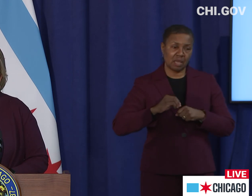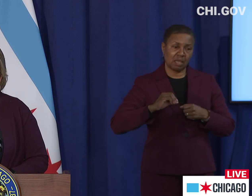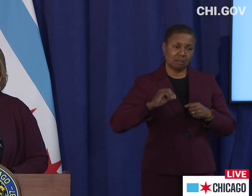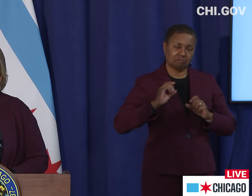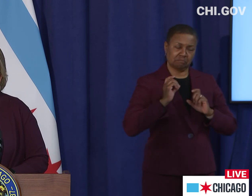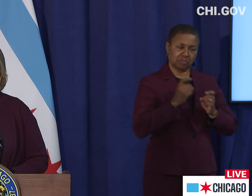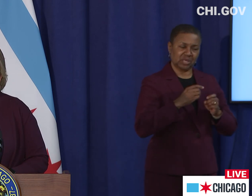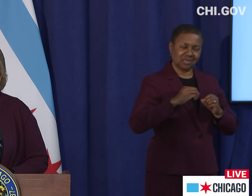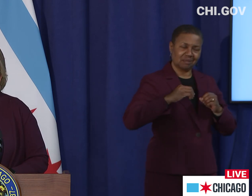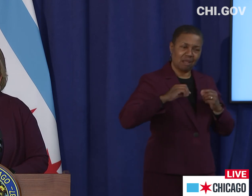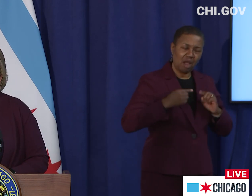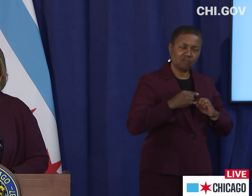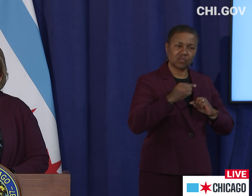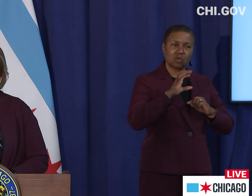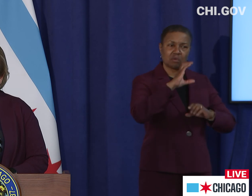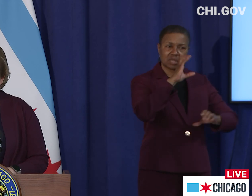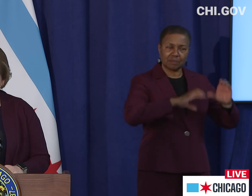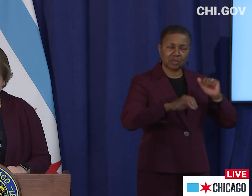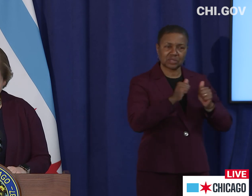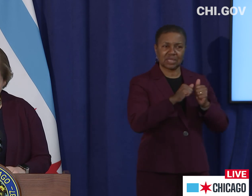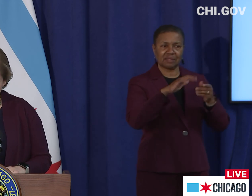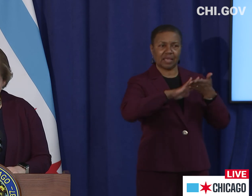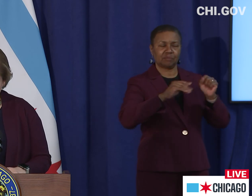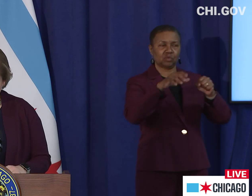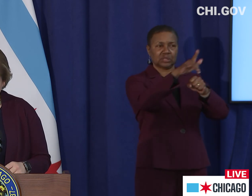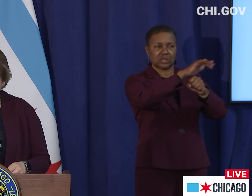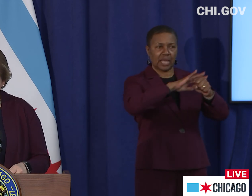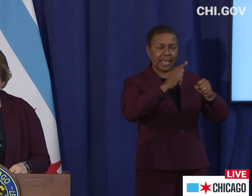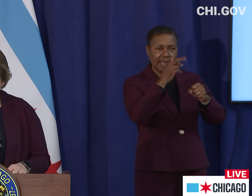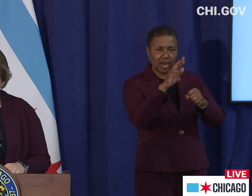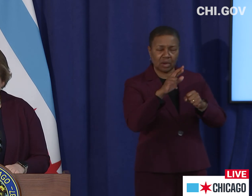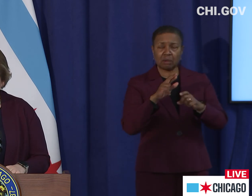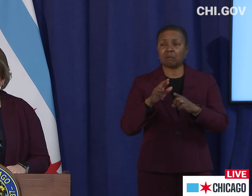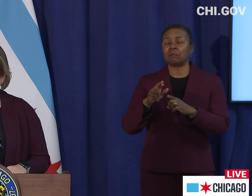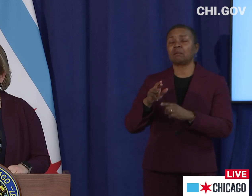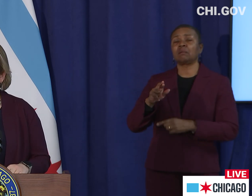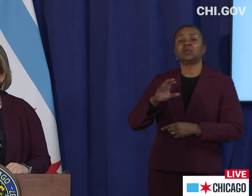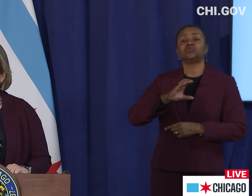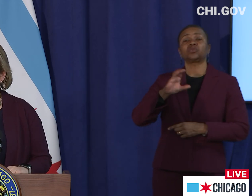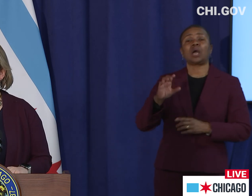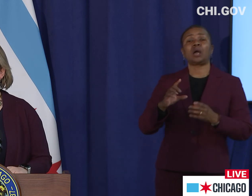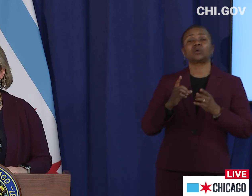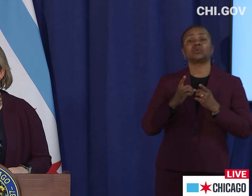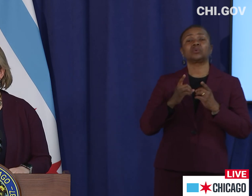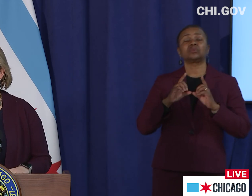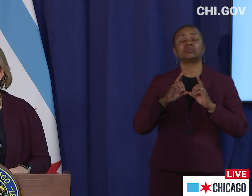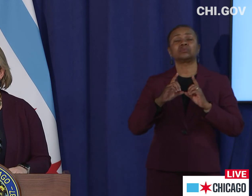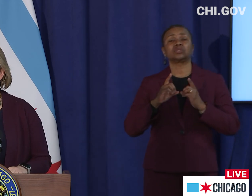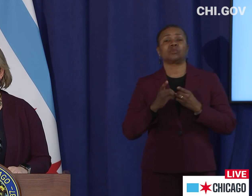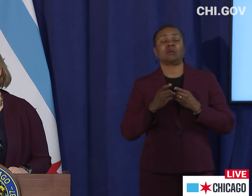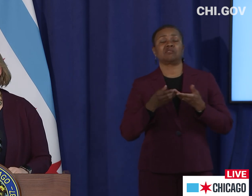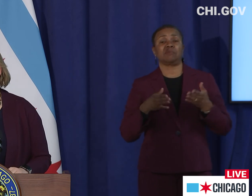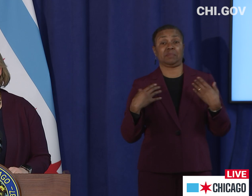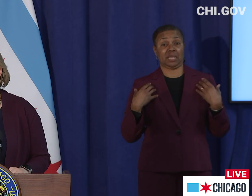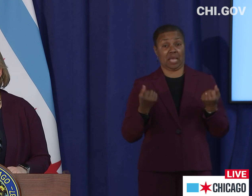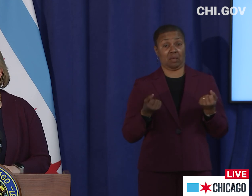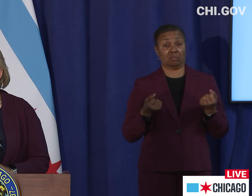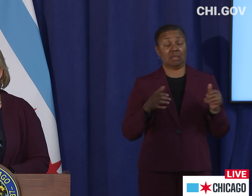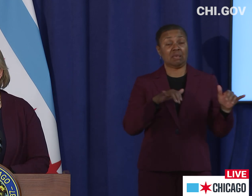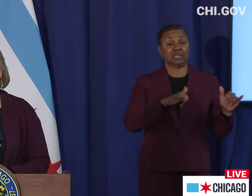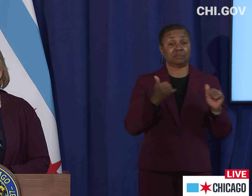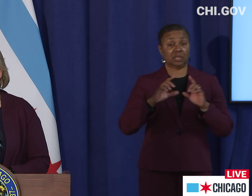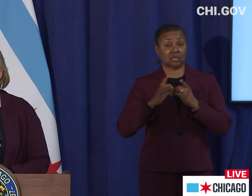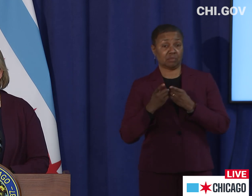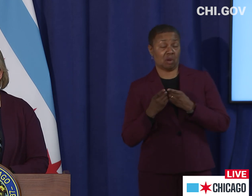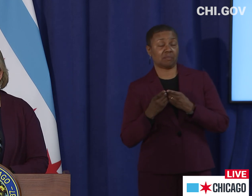chemicals into the air of the community? Yeah, so the Chicago Department of Public Health, like many other departments at the city,